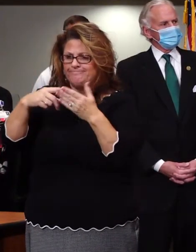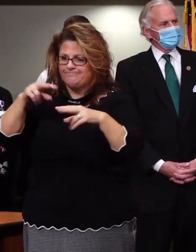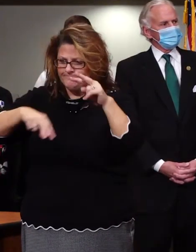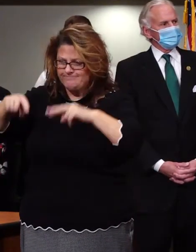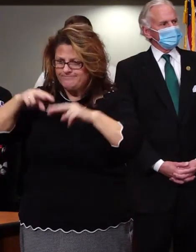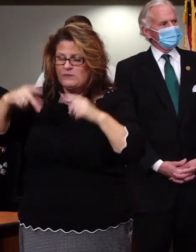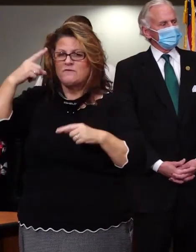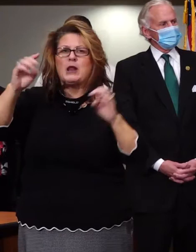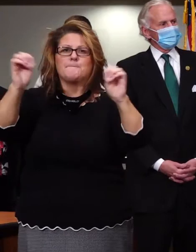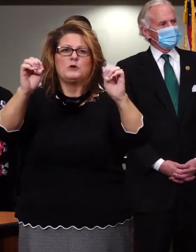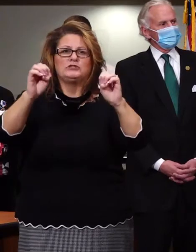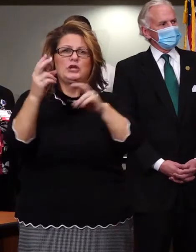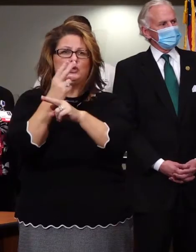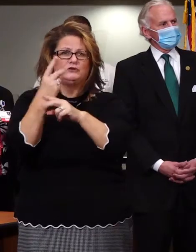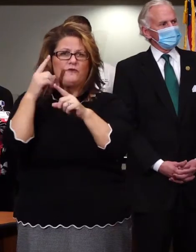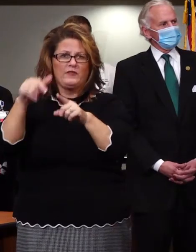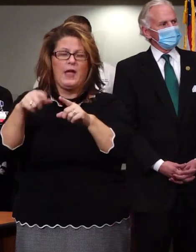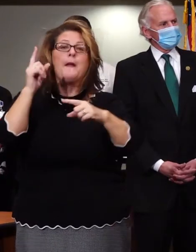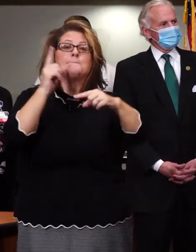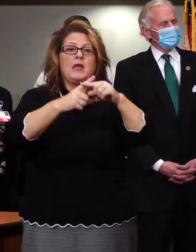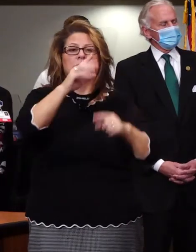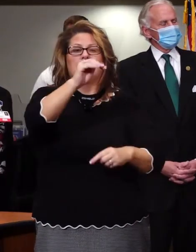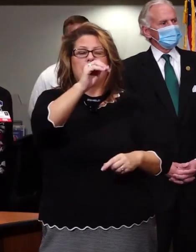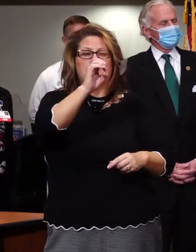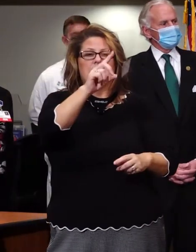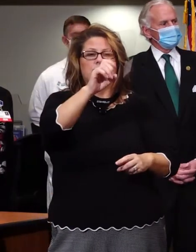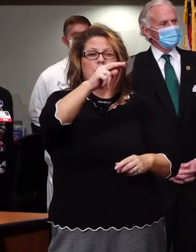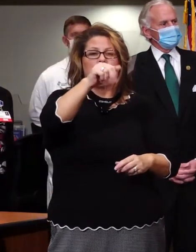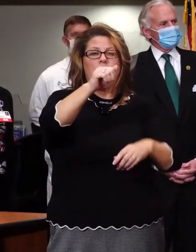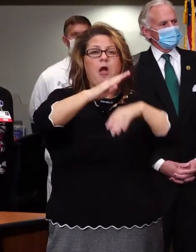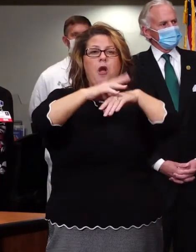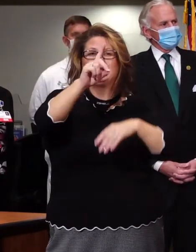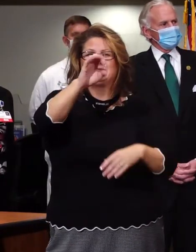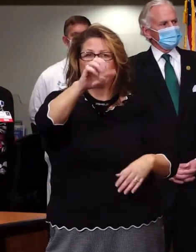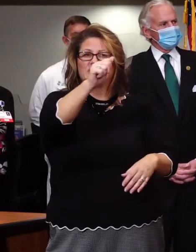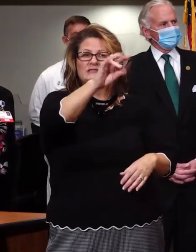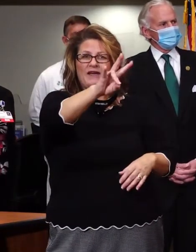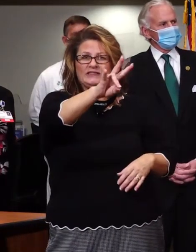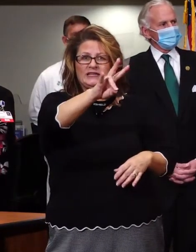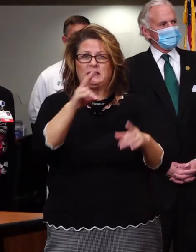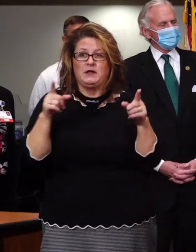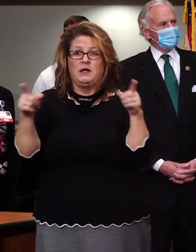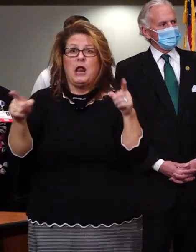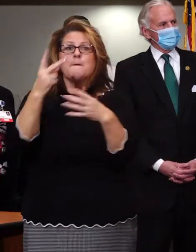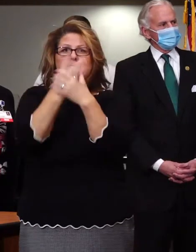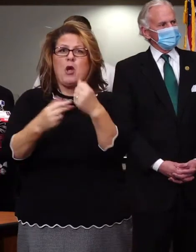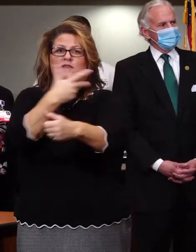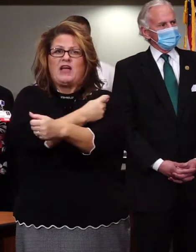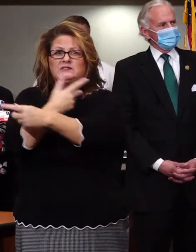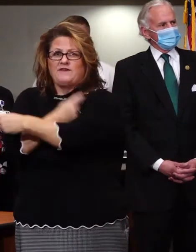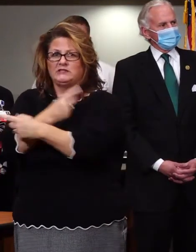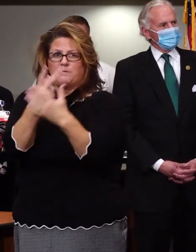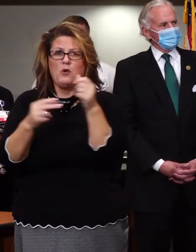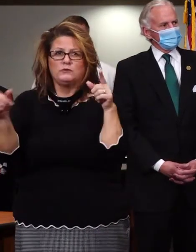use authorization for Moderna on December the 17th. The two vaccines are understood to be equivalent in efficacy